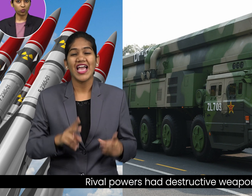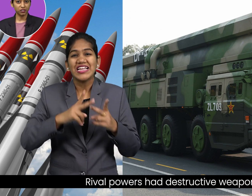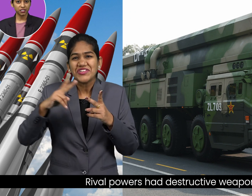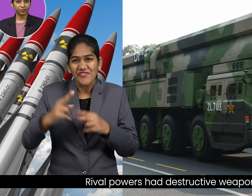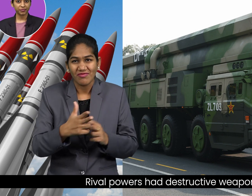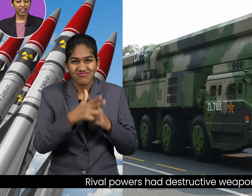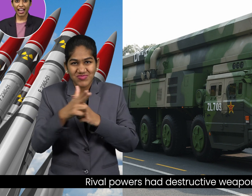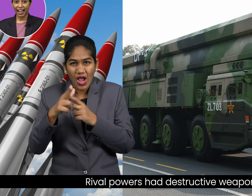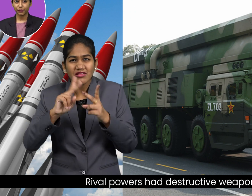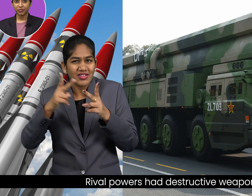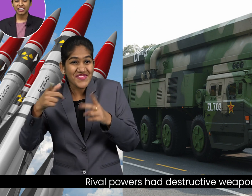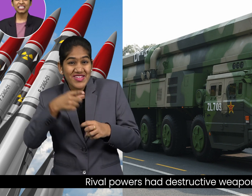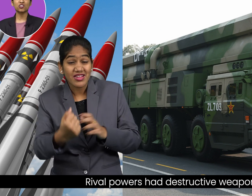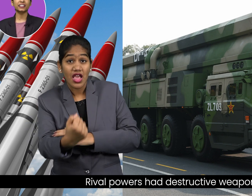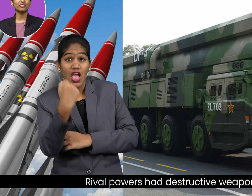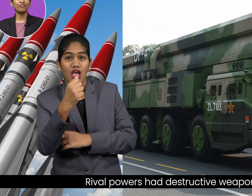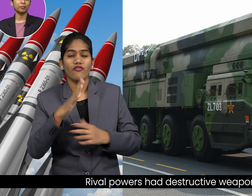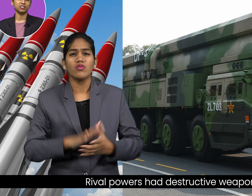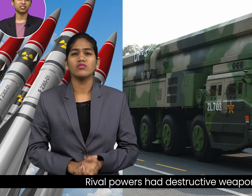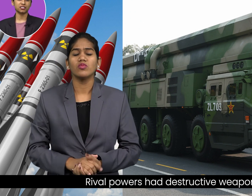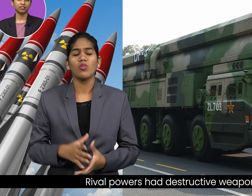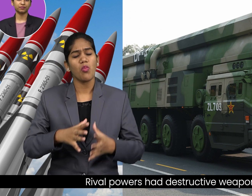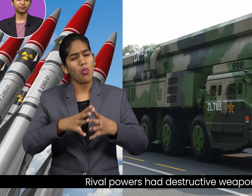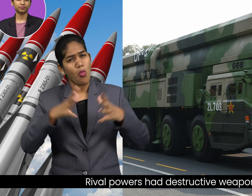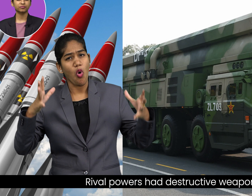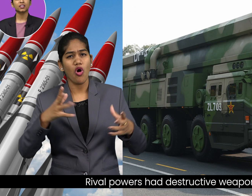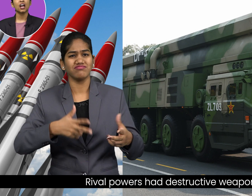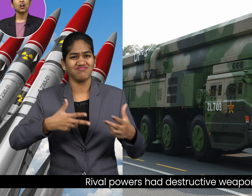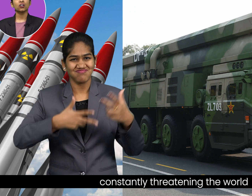Rival powers had destructive weapons,